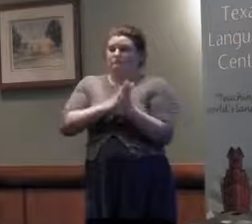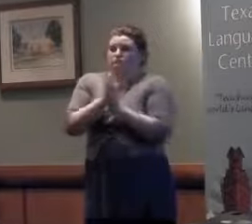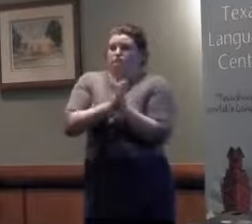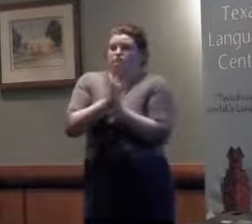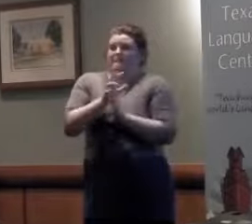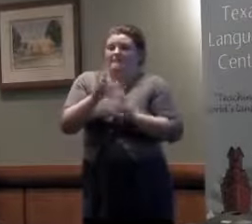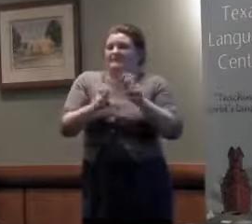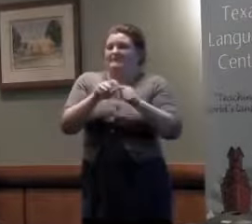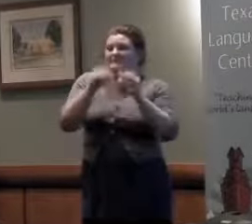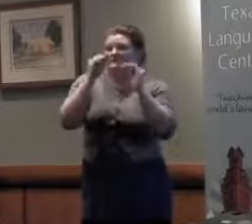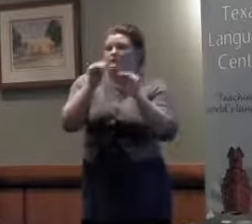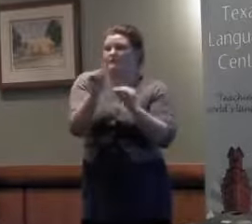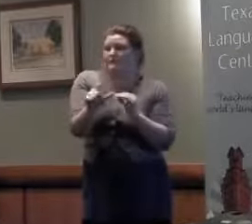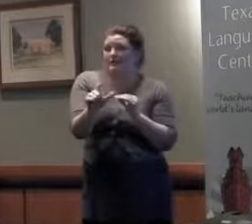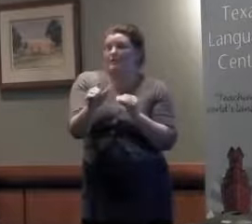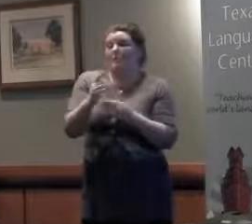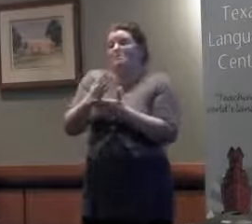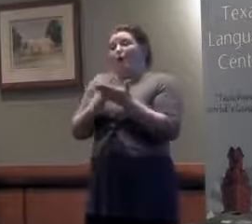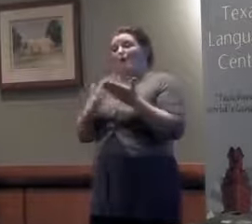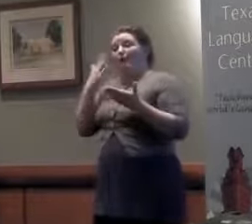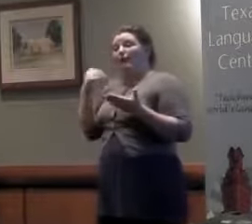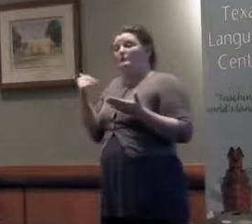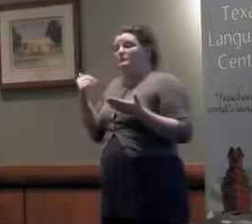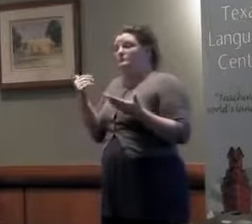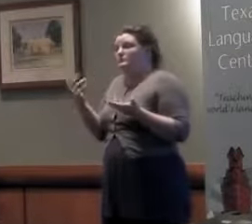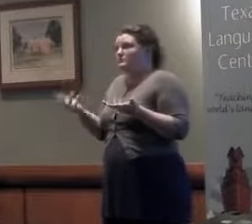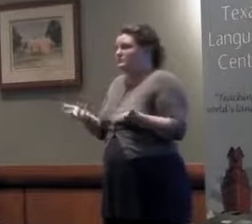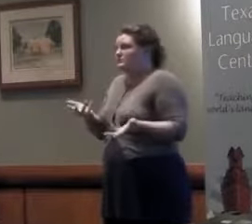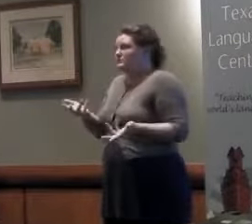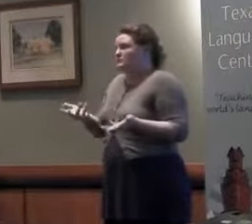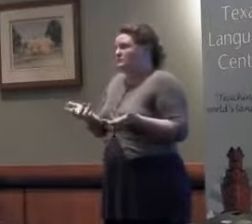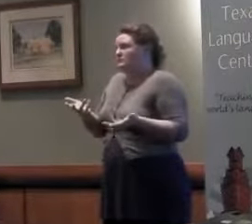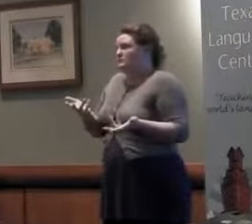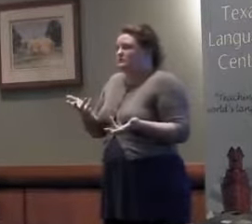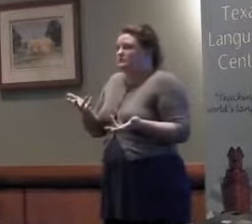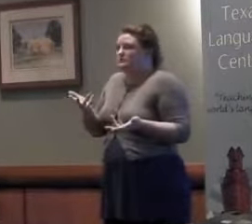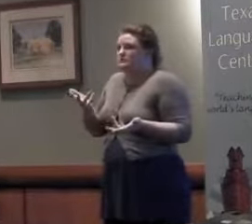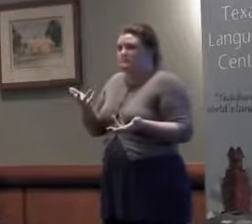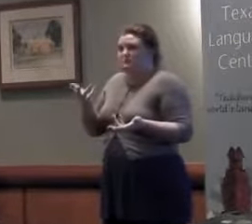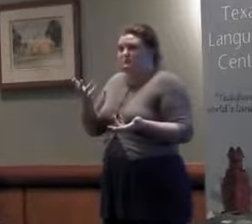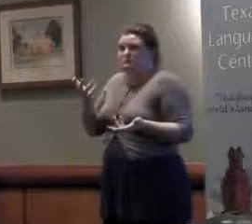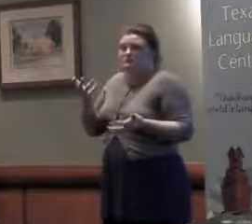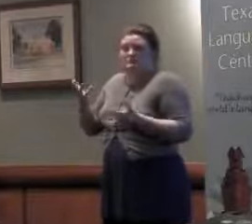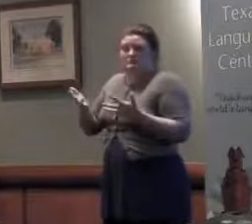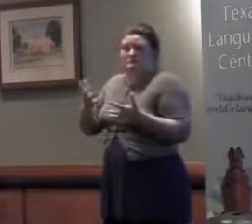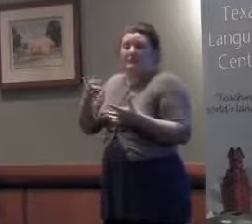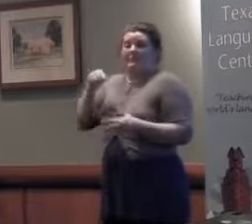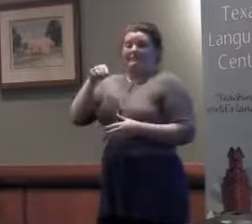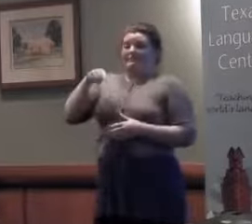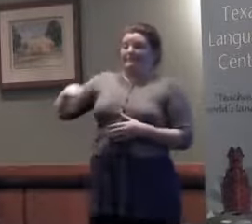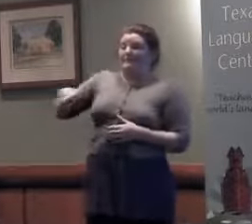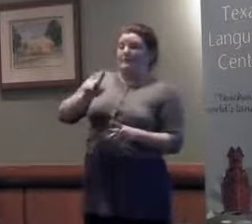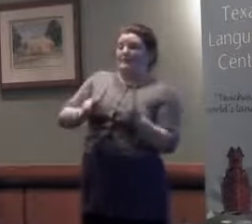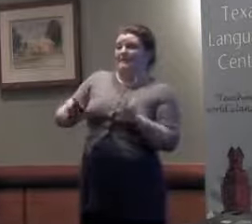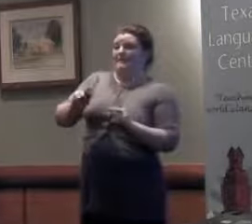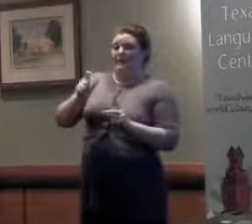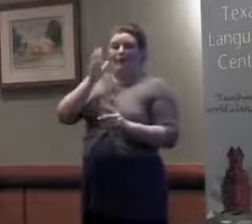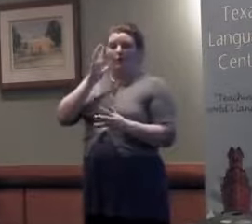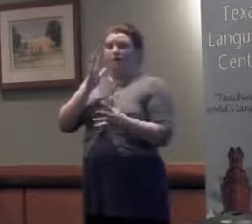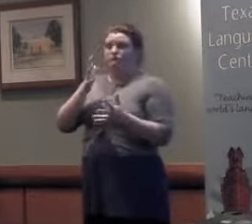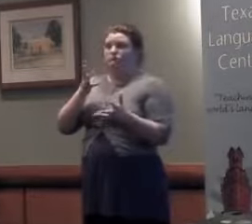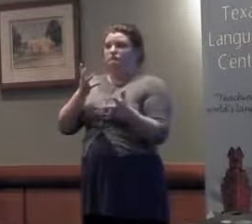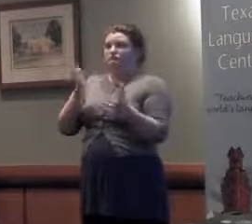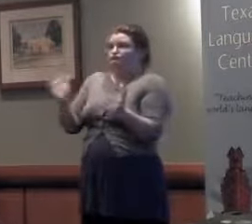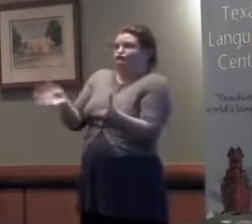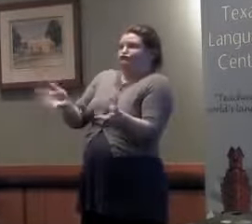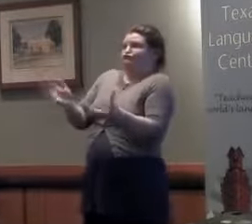think that they're invested in it in part because it also, these are the people who they're going to interact